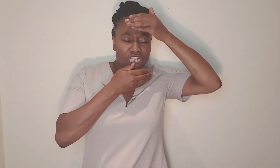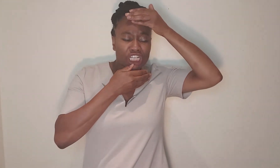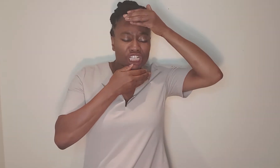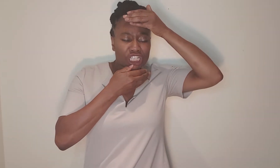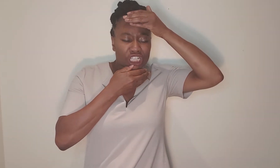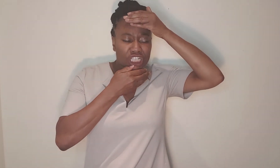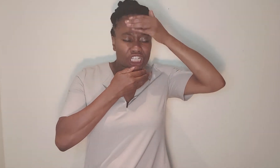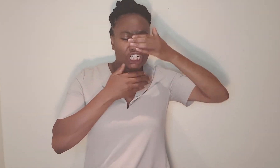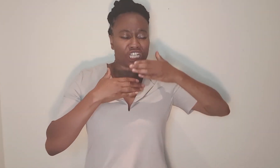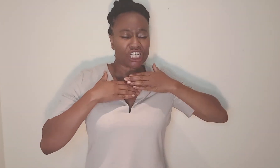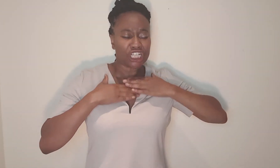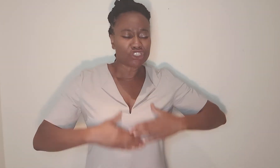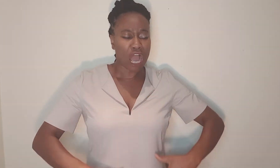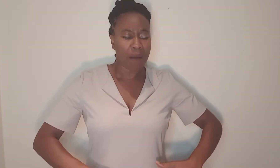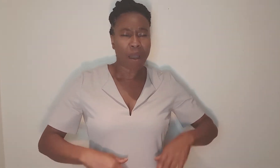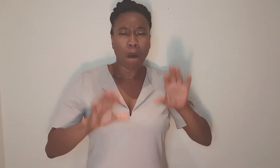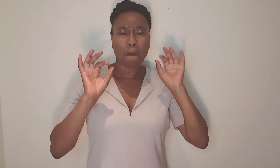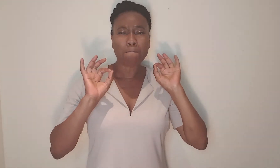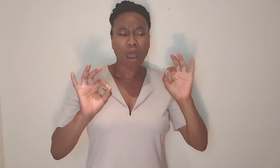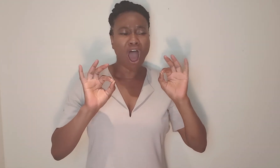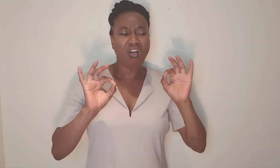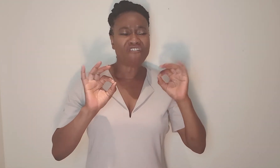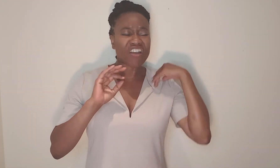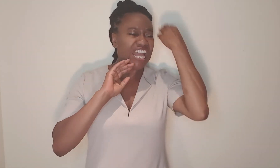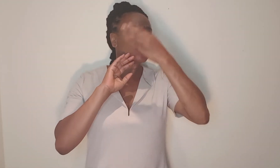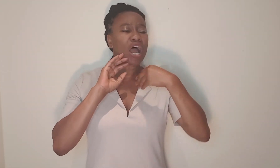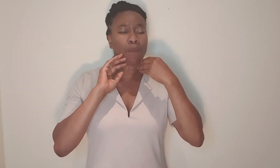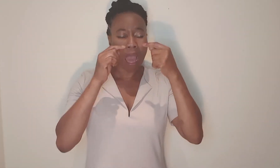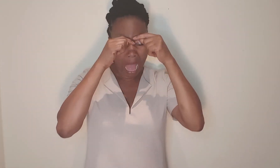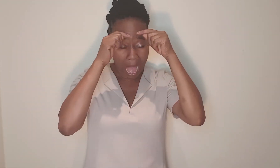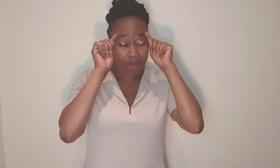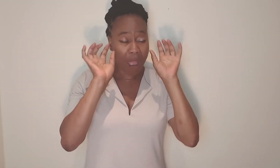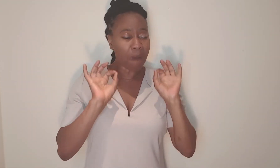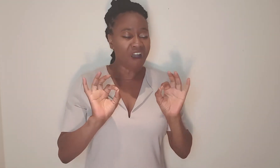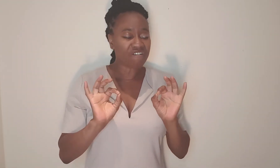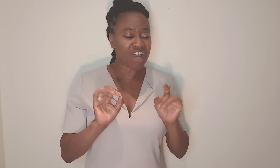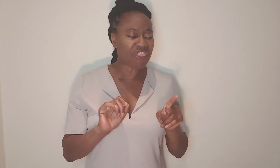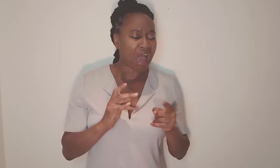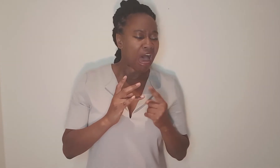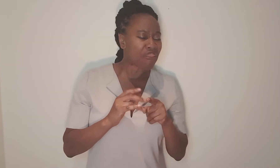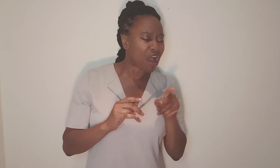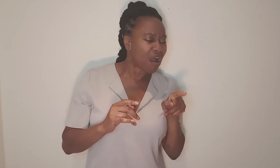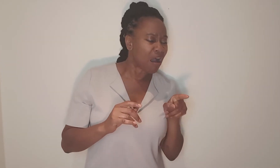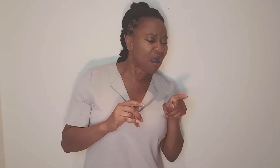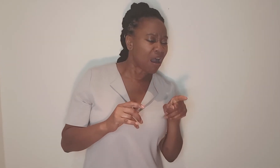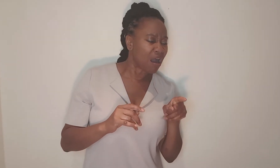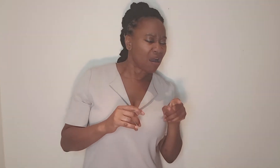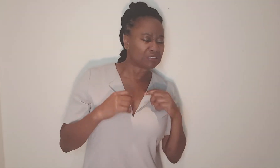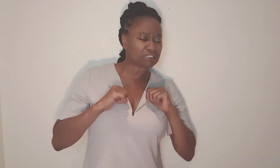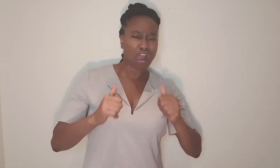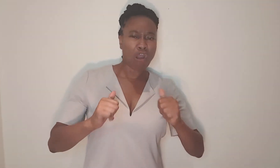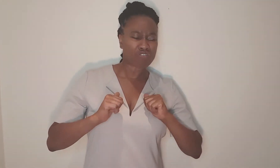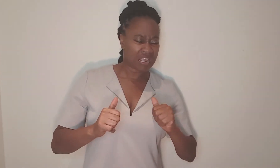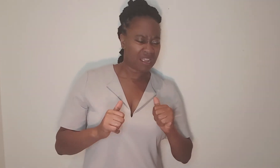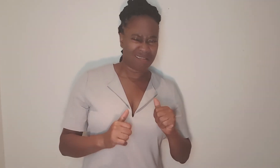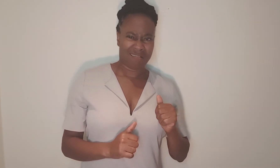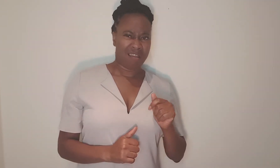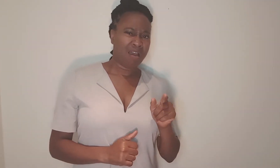with a little baby in her arms. And they're all laughing like drains. Like, I can see tears. They're laughing so much. And there's this